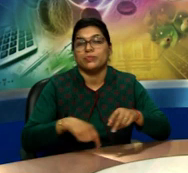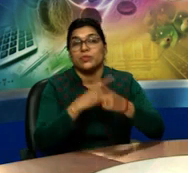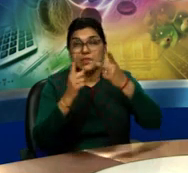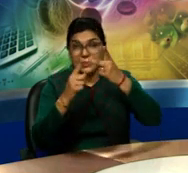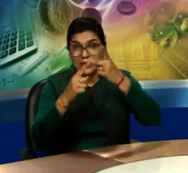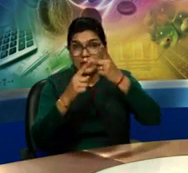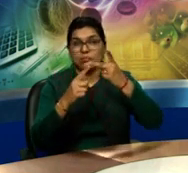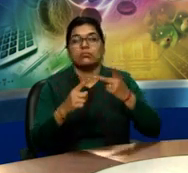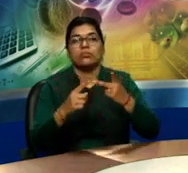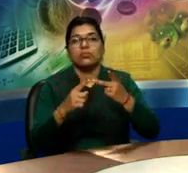and publicity.